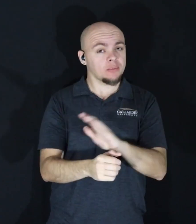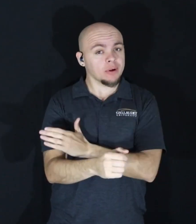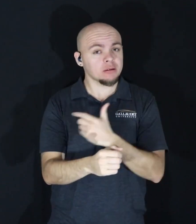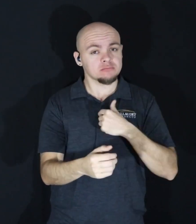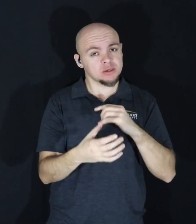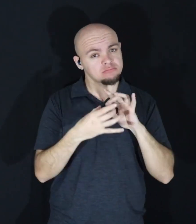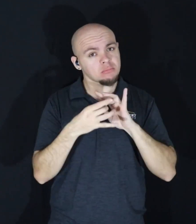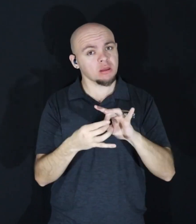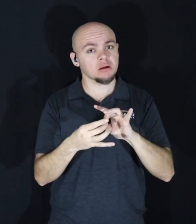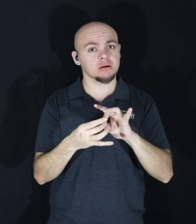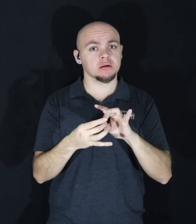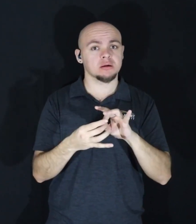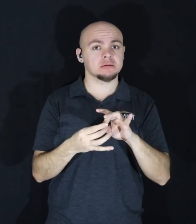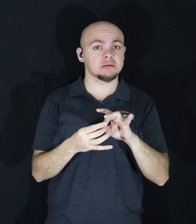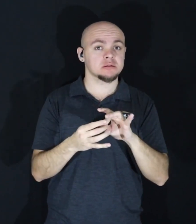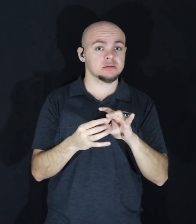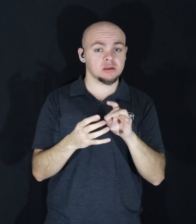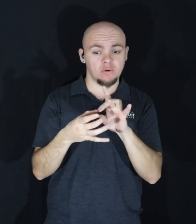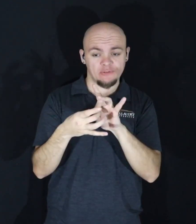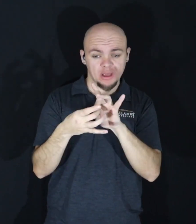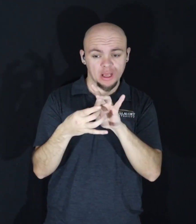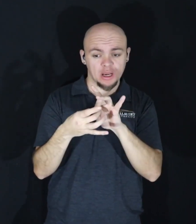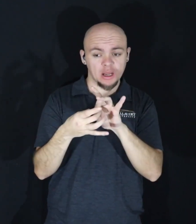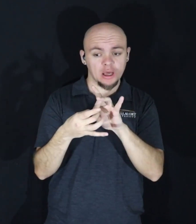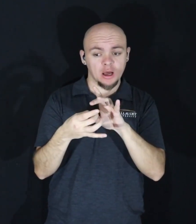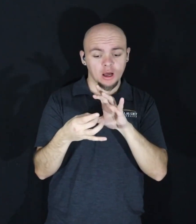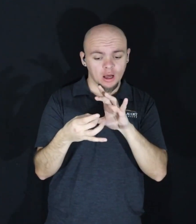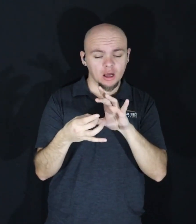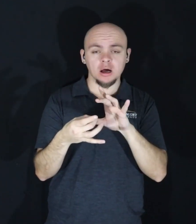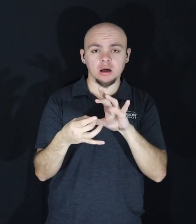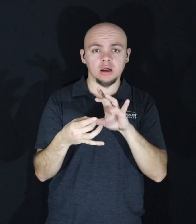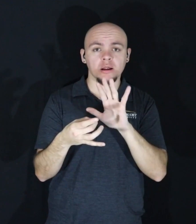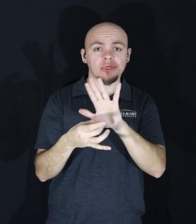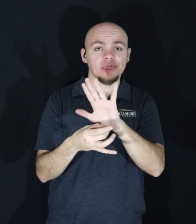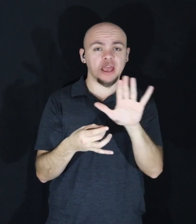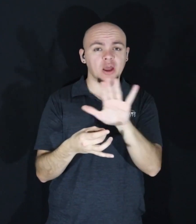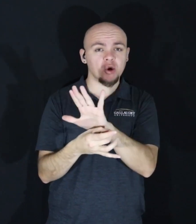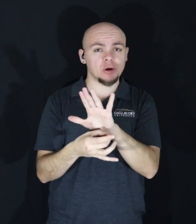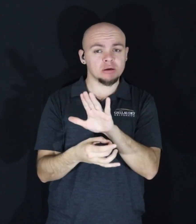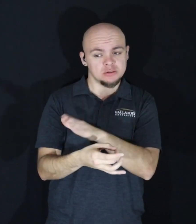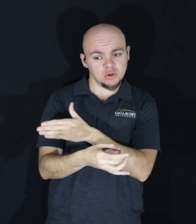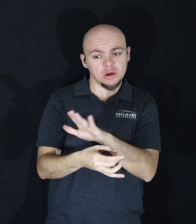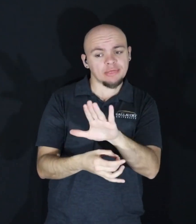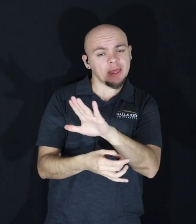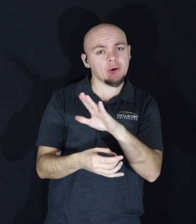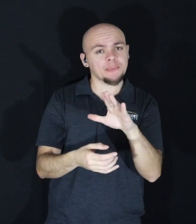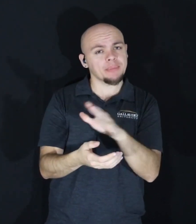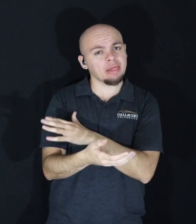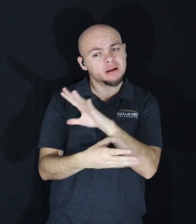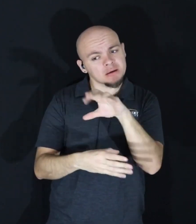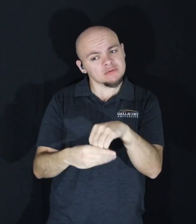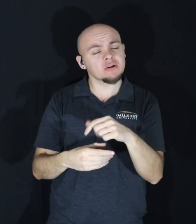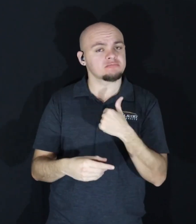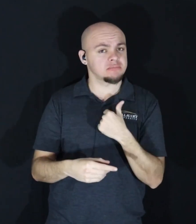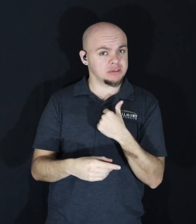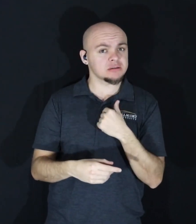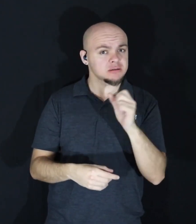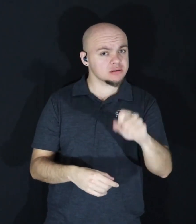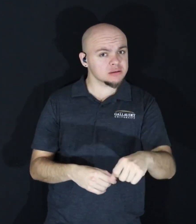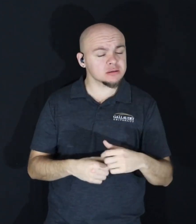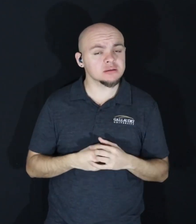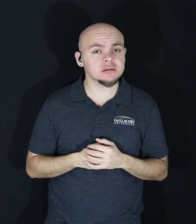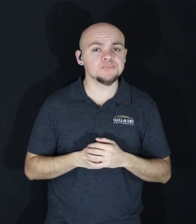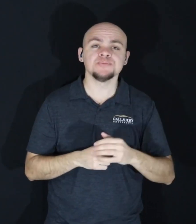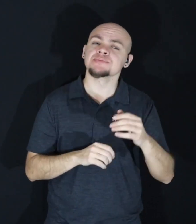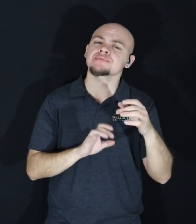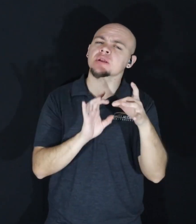even discordant, I was still part of theirs, part of their notes, of their melody. You see, we each belong